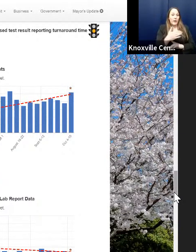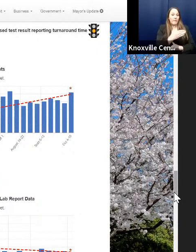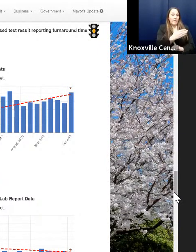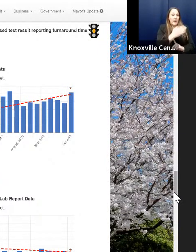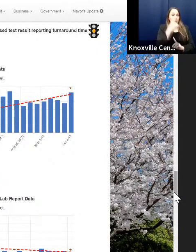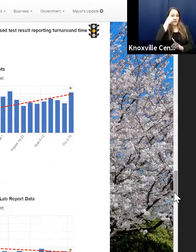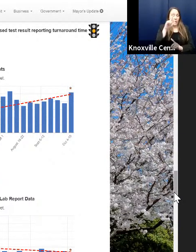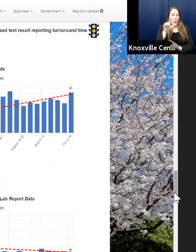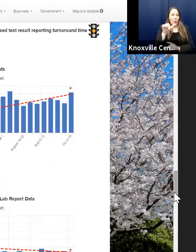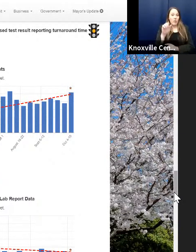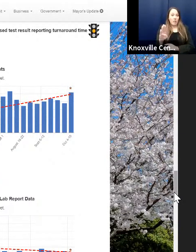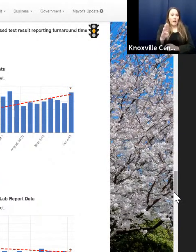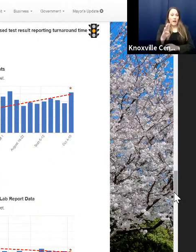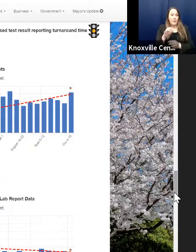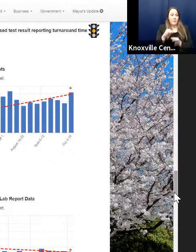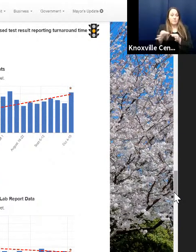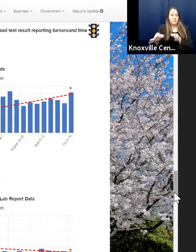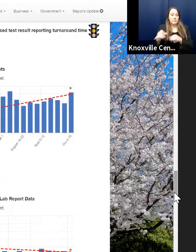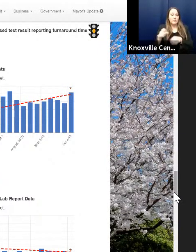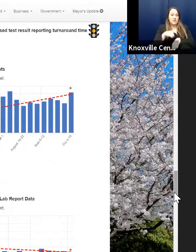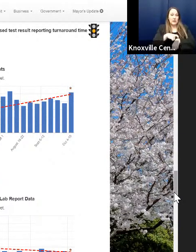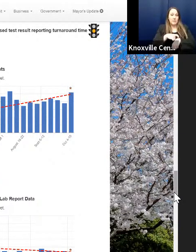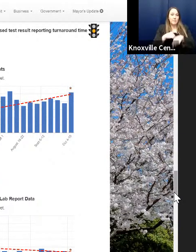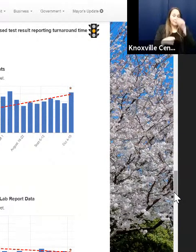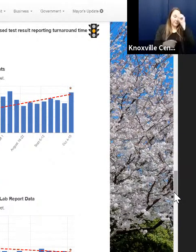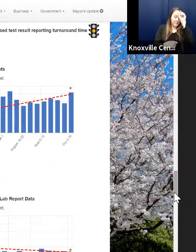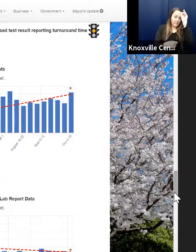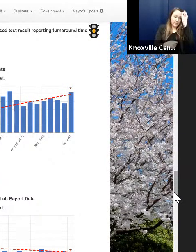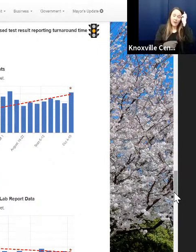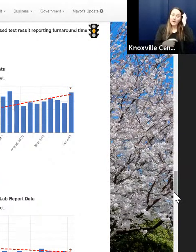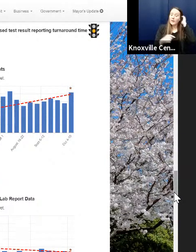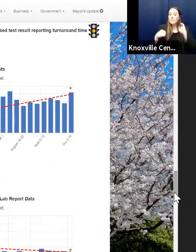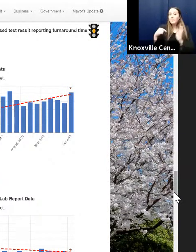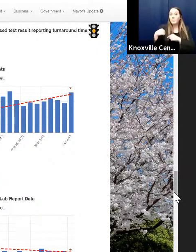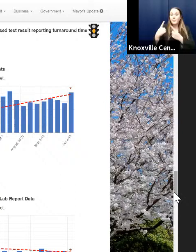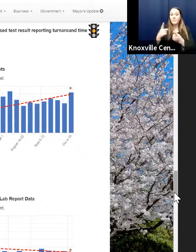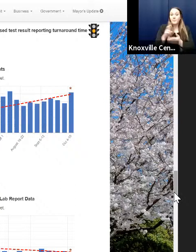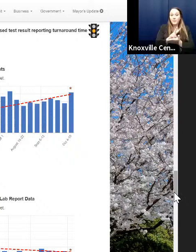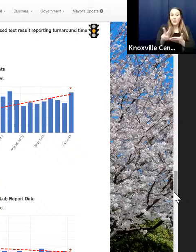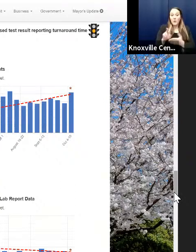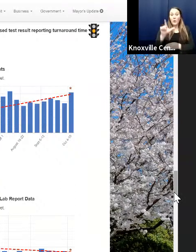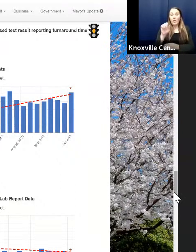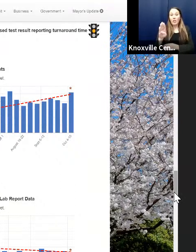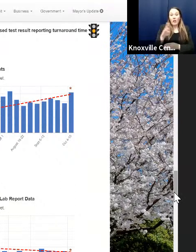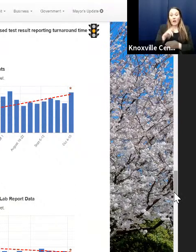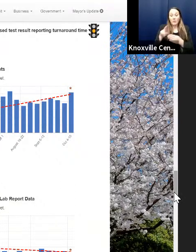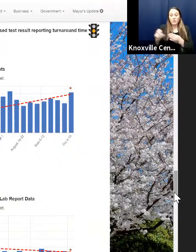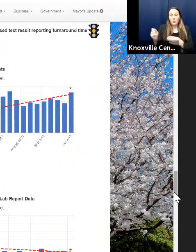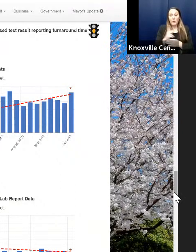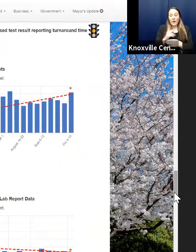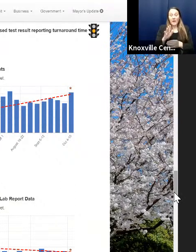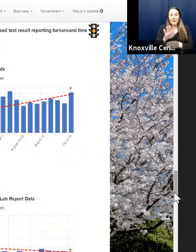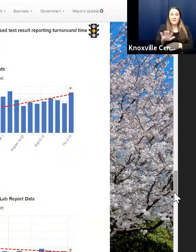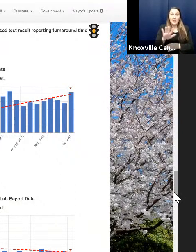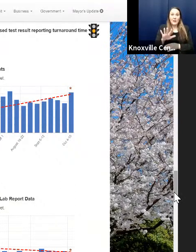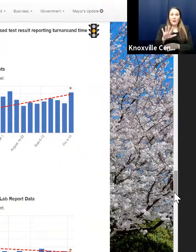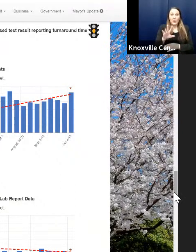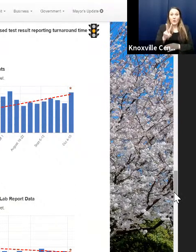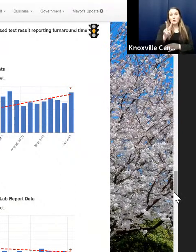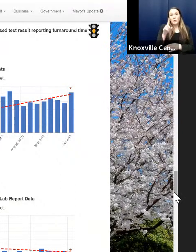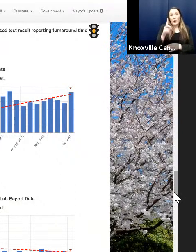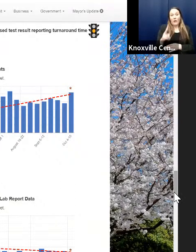lab lag time. Over the past 2 weeks, lab turnaround time is averaging around 2.5